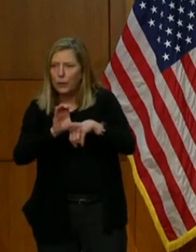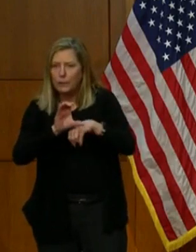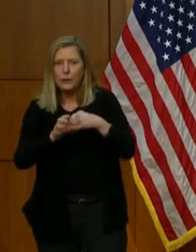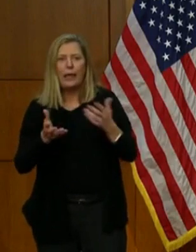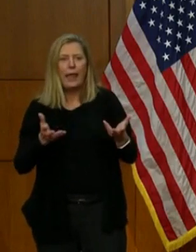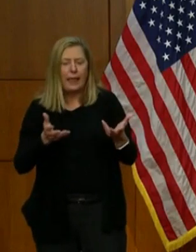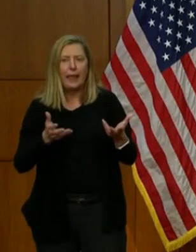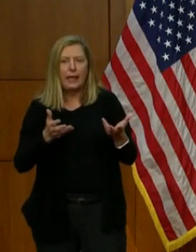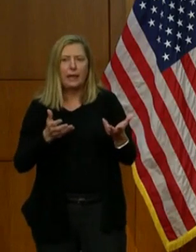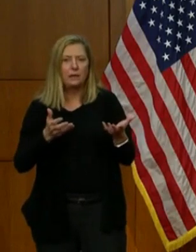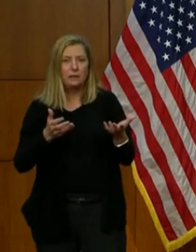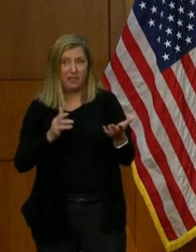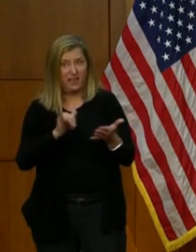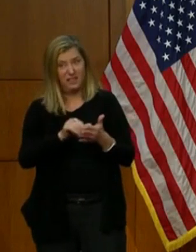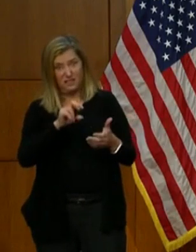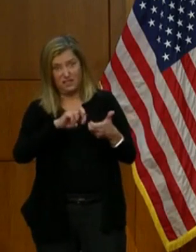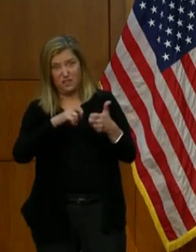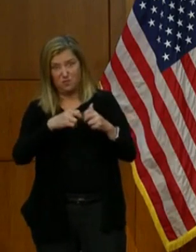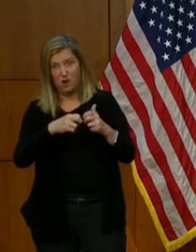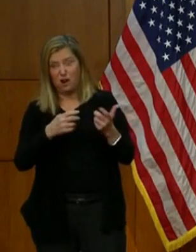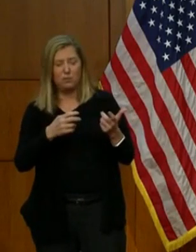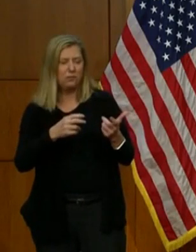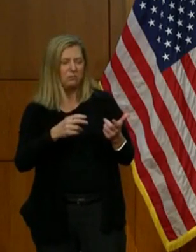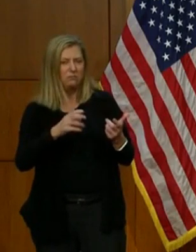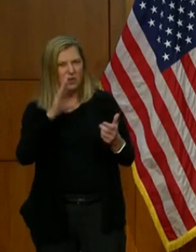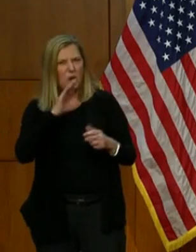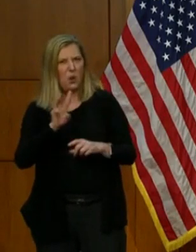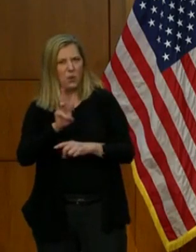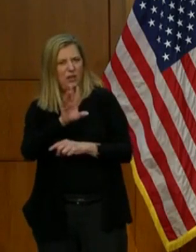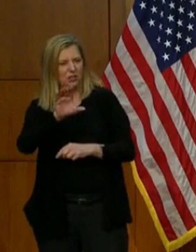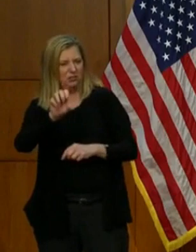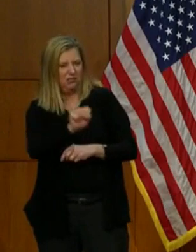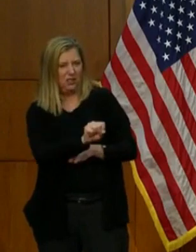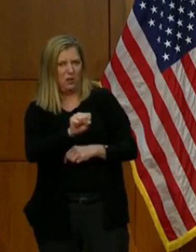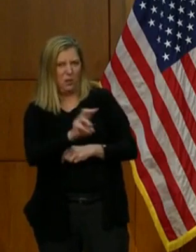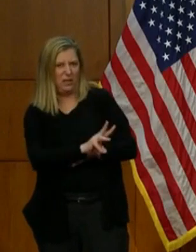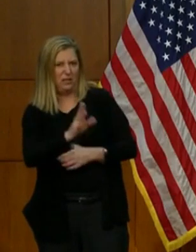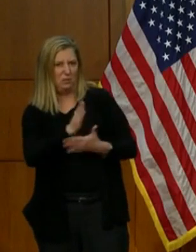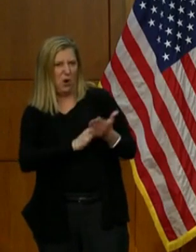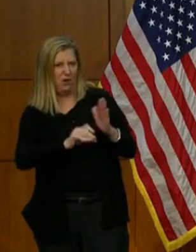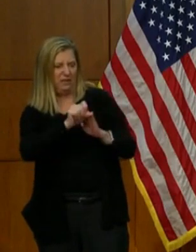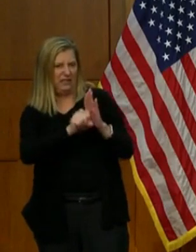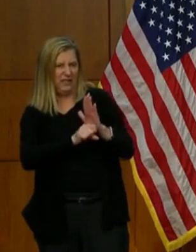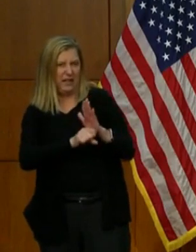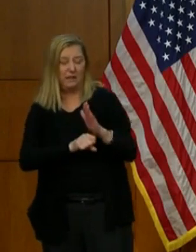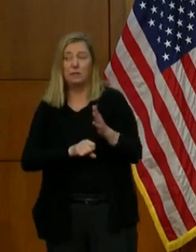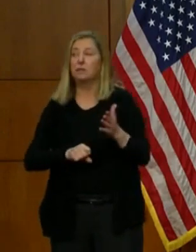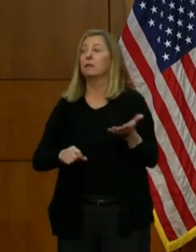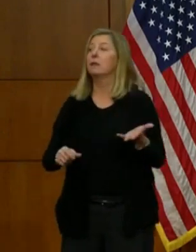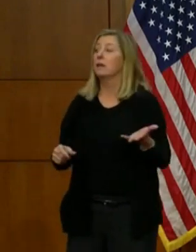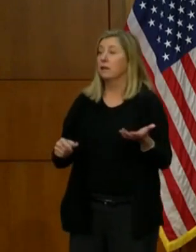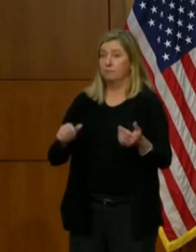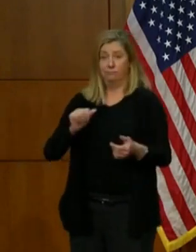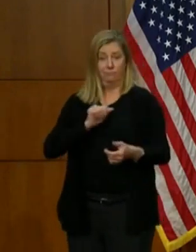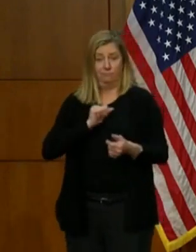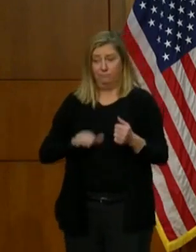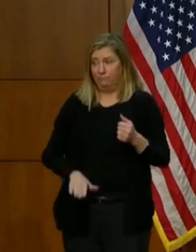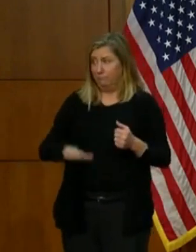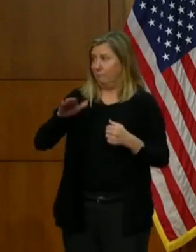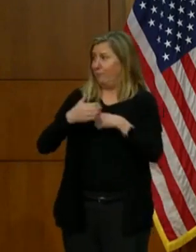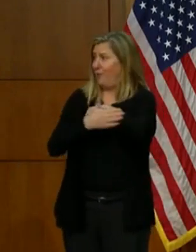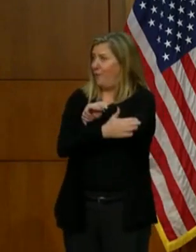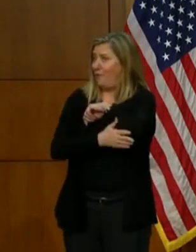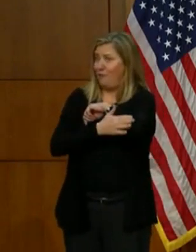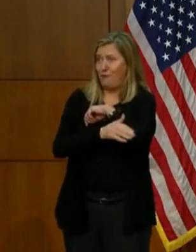especially, a real problem that you've spoken about in the western part of the state that we see over here. Yeah, well, first of all, coming from rural Virginia, I commend